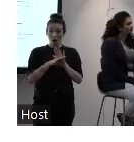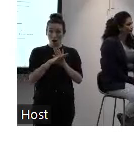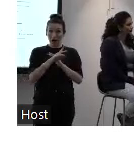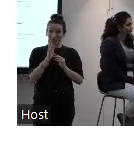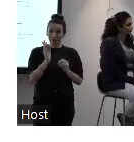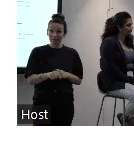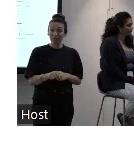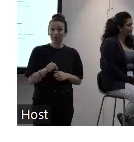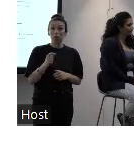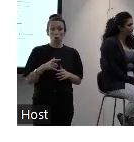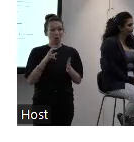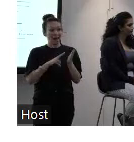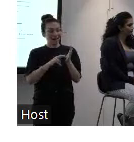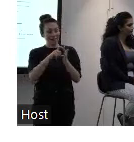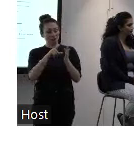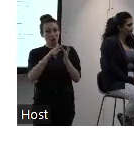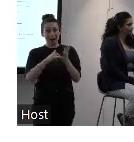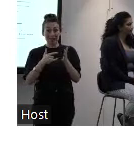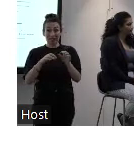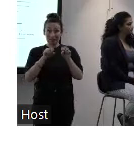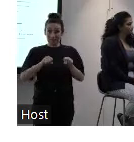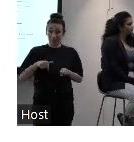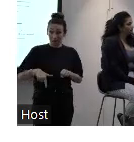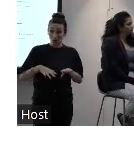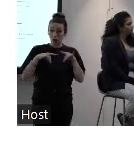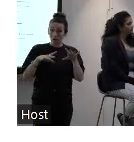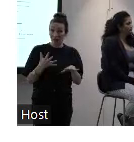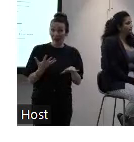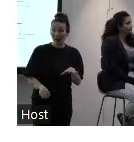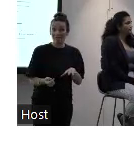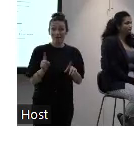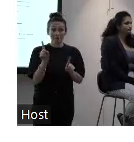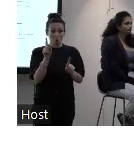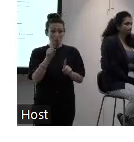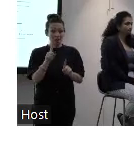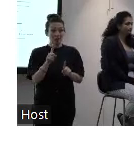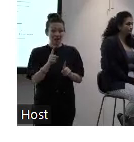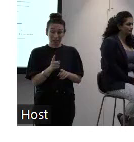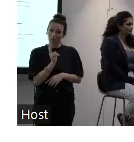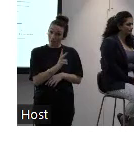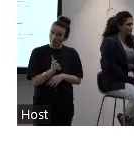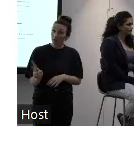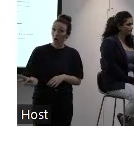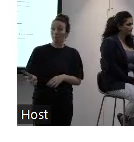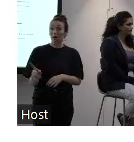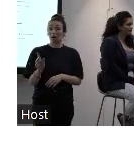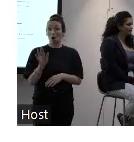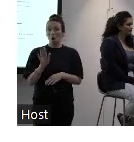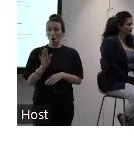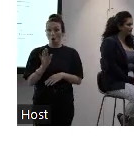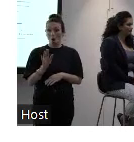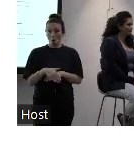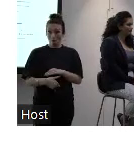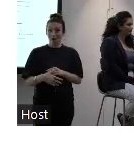disability scheme in Australia, the National Disability Insurance Scheme, is that the most common source of